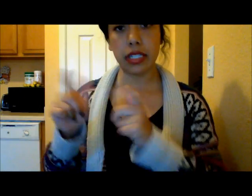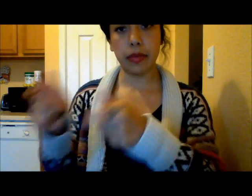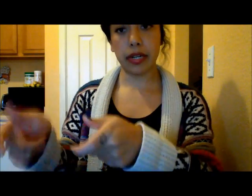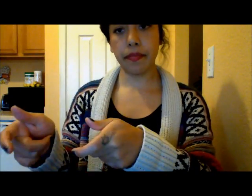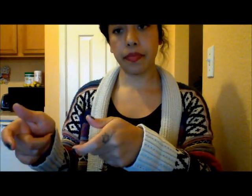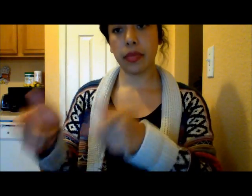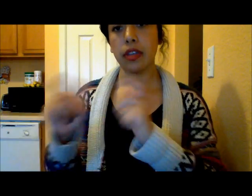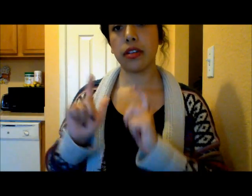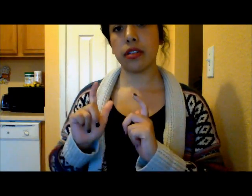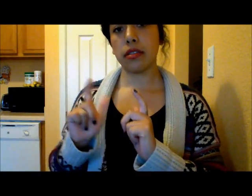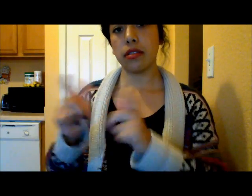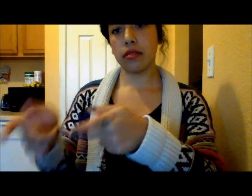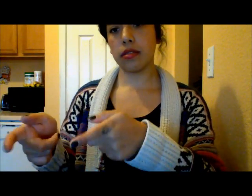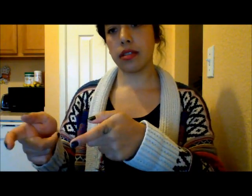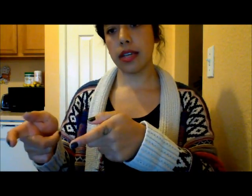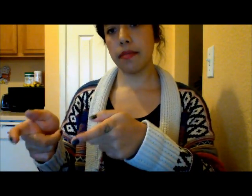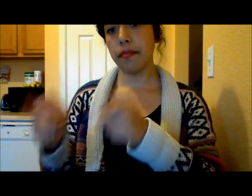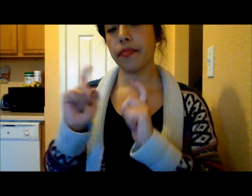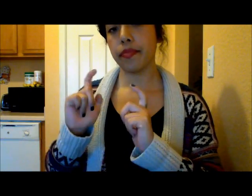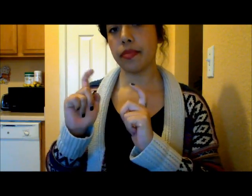someone. Okay.